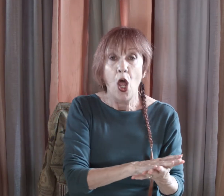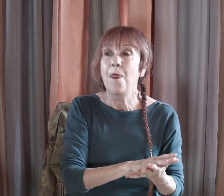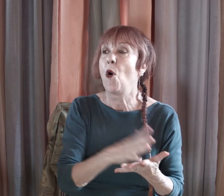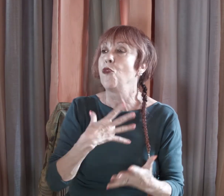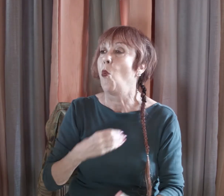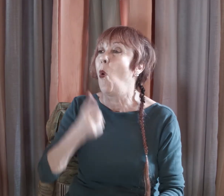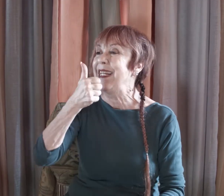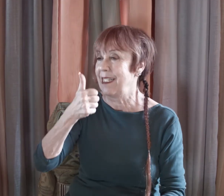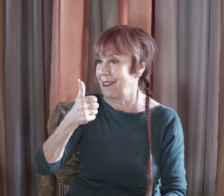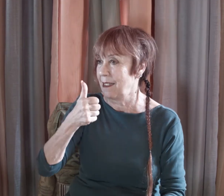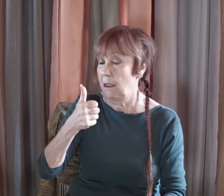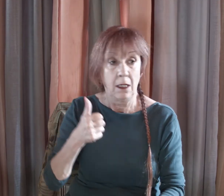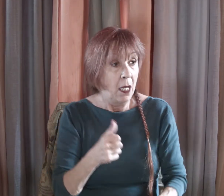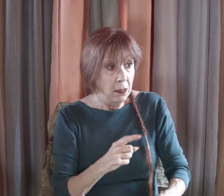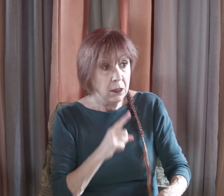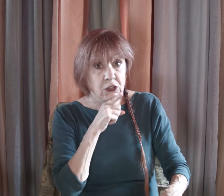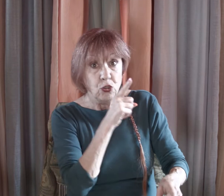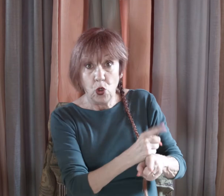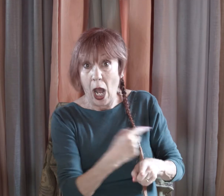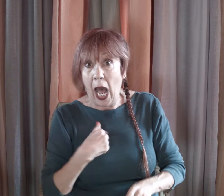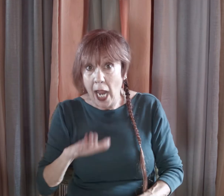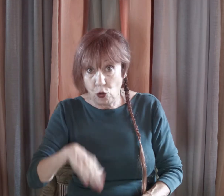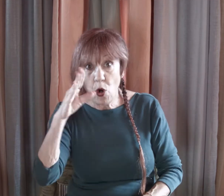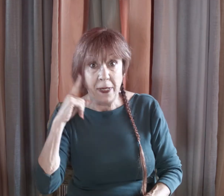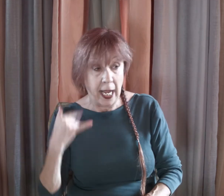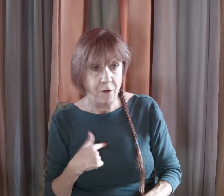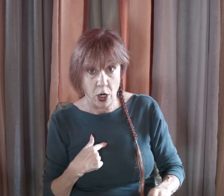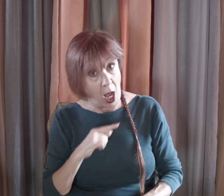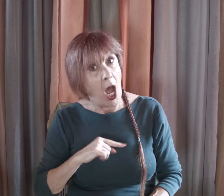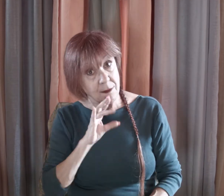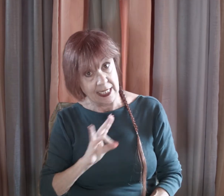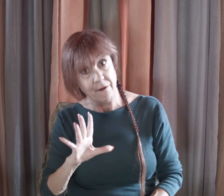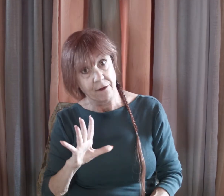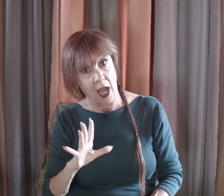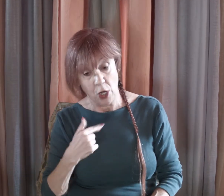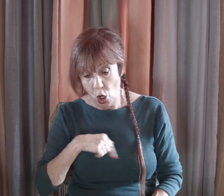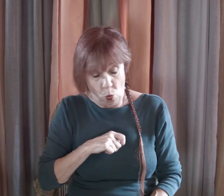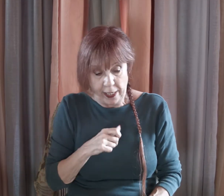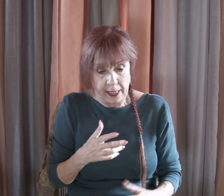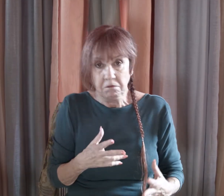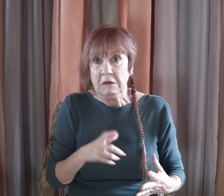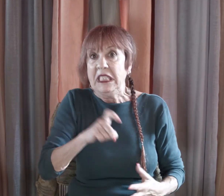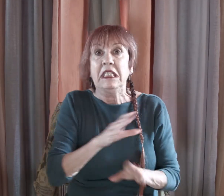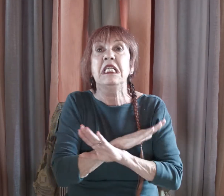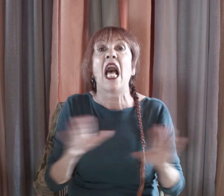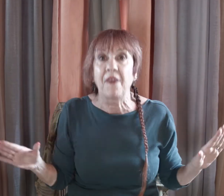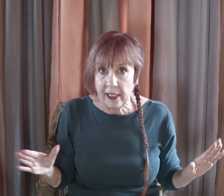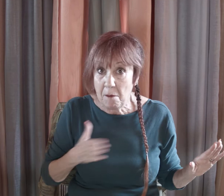the whitest. Yes, absolutely true. I grew up in California. I'm 75 years old. We didn't want for anything at my